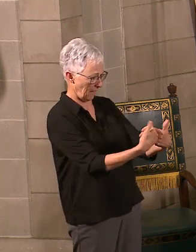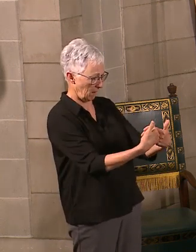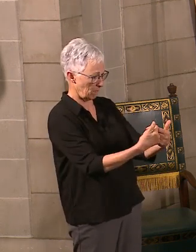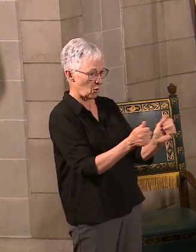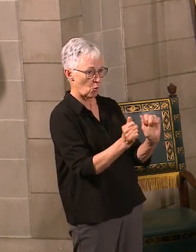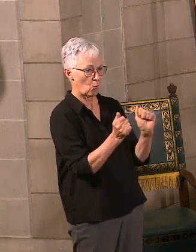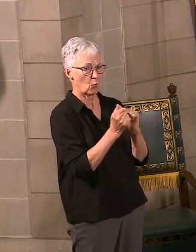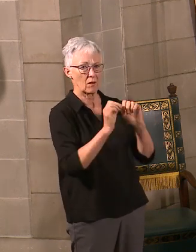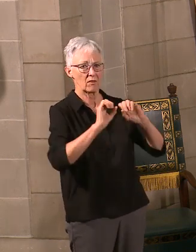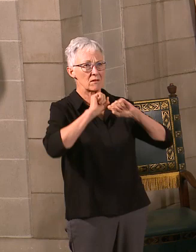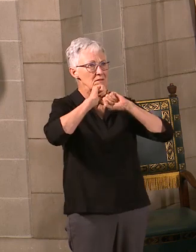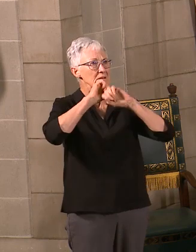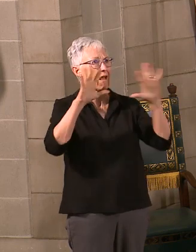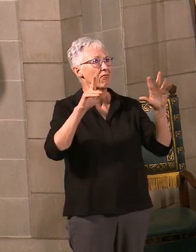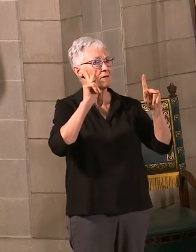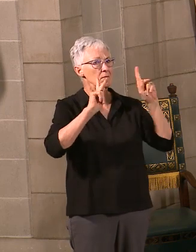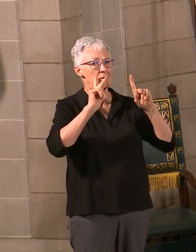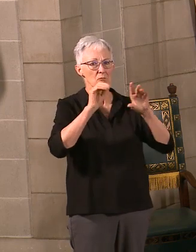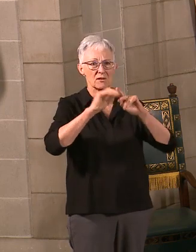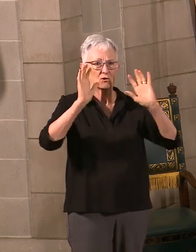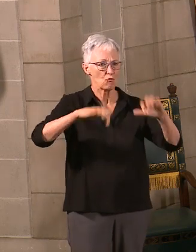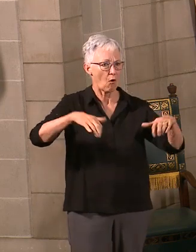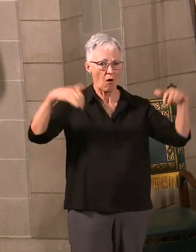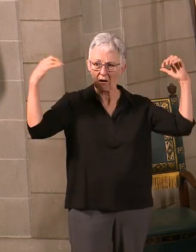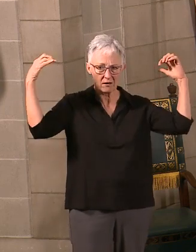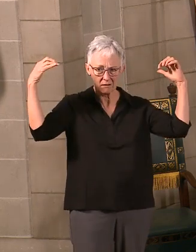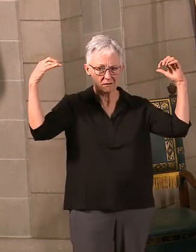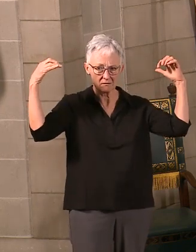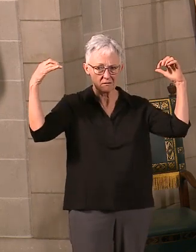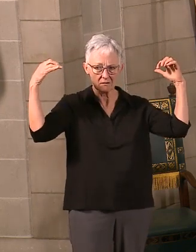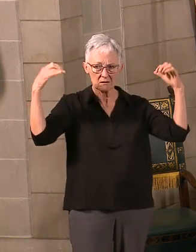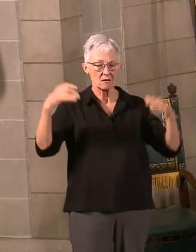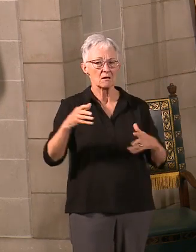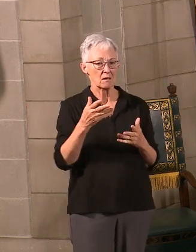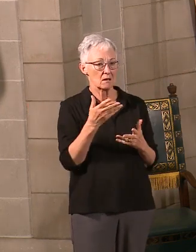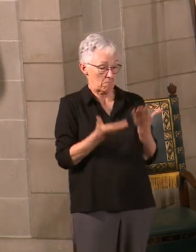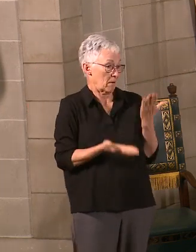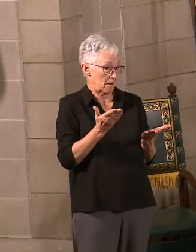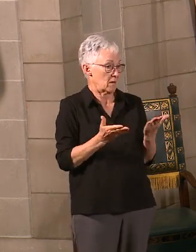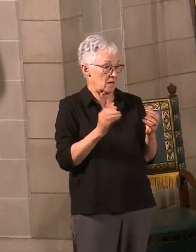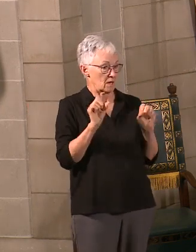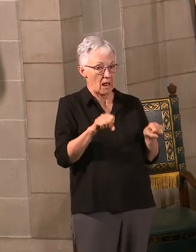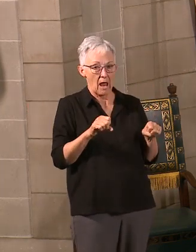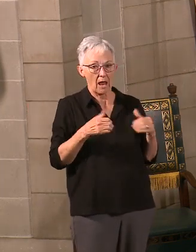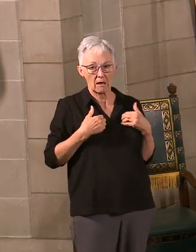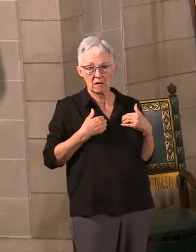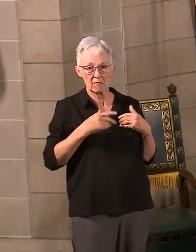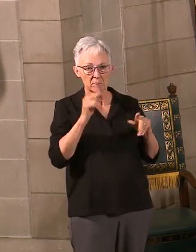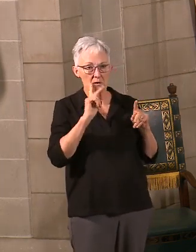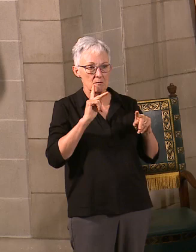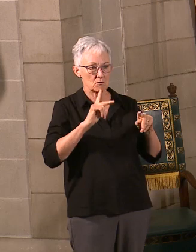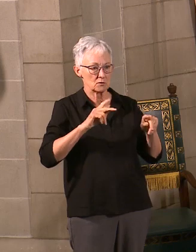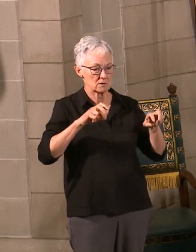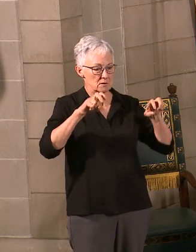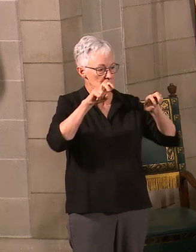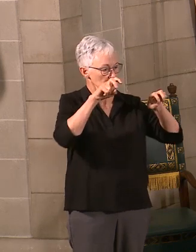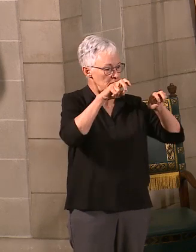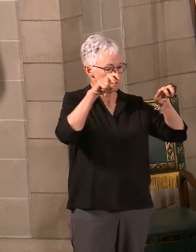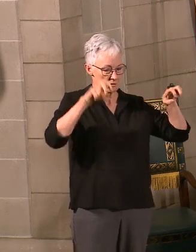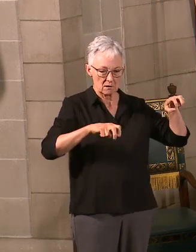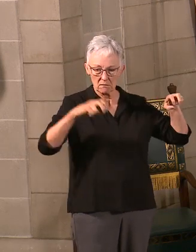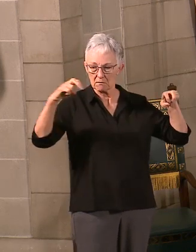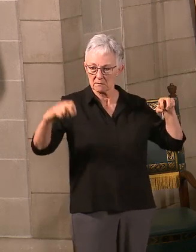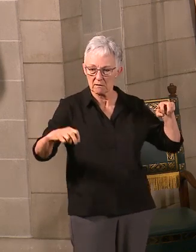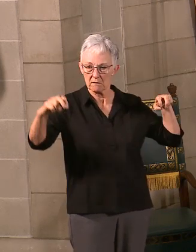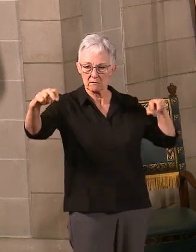I don't know whether that means half-full stadiums or, fans that are spread apart by, following some of the physical distancing limits that we have